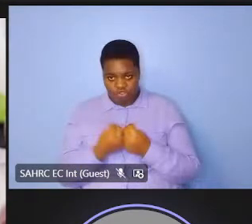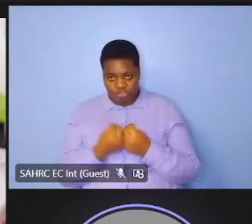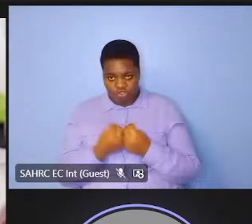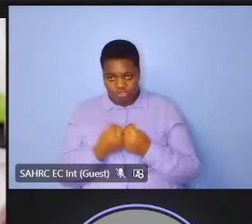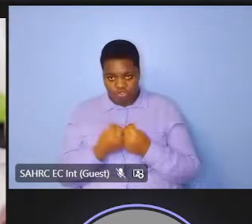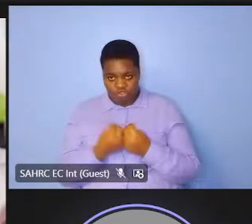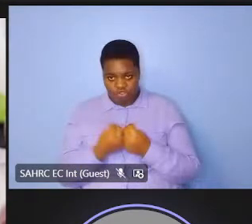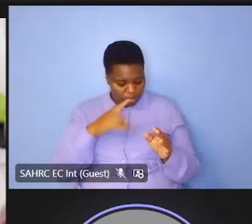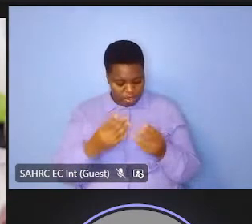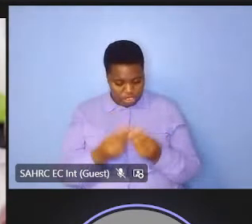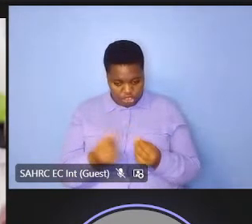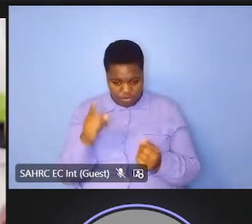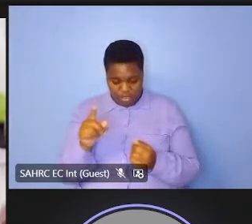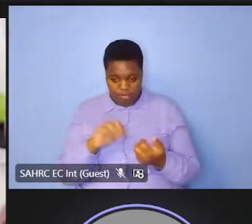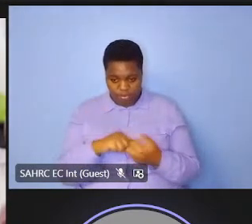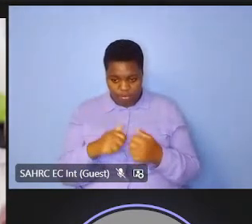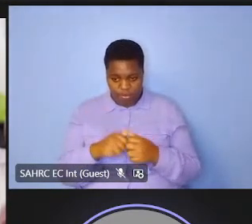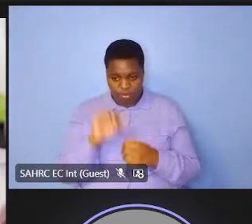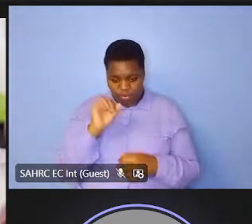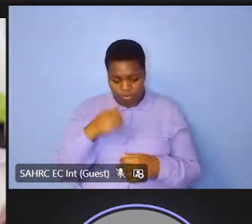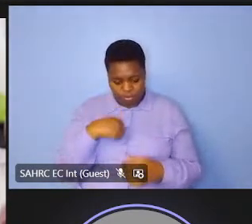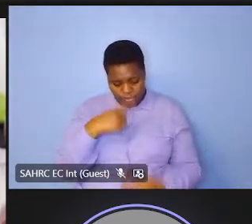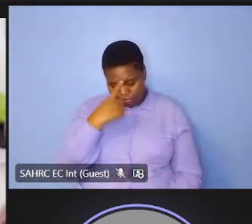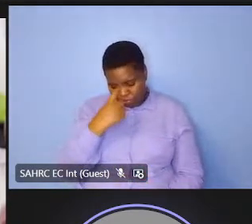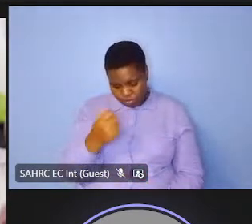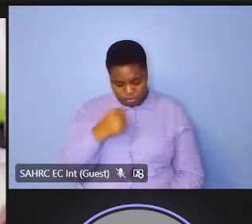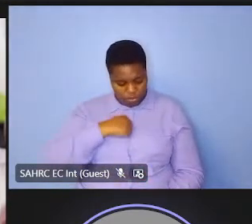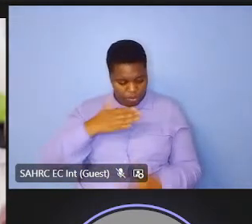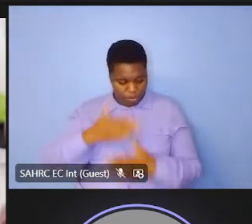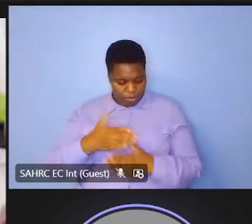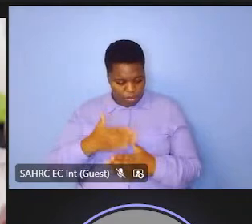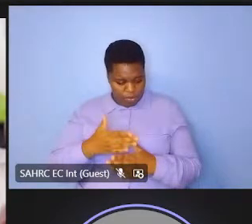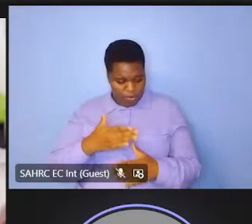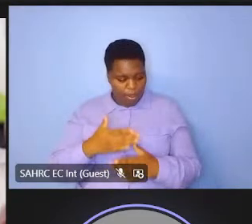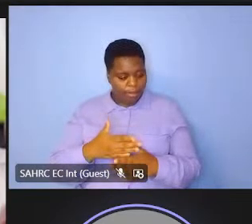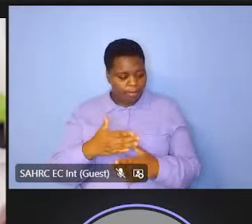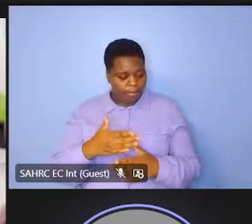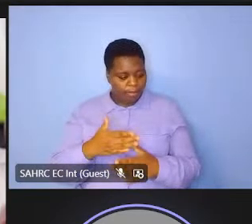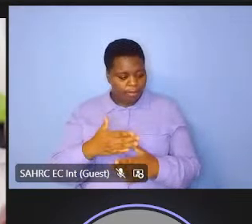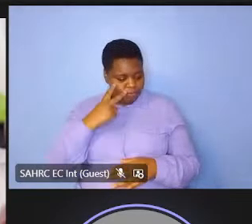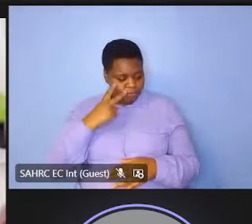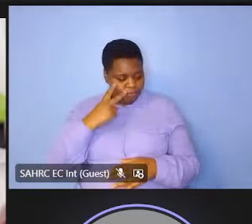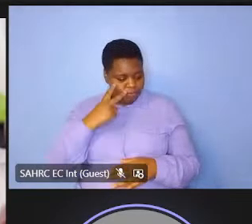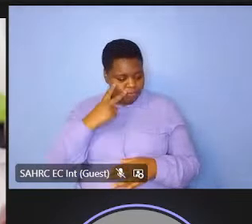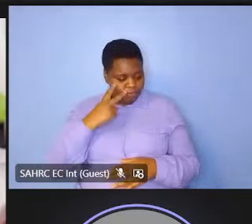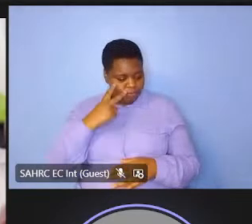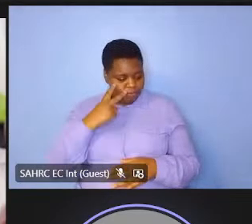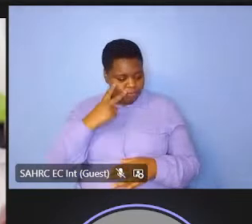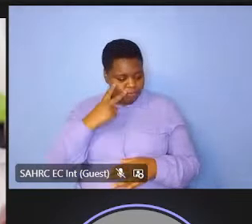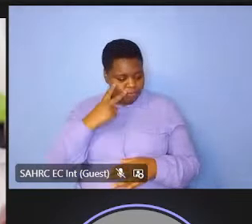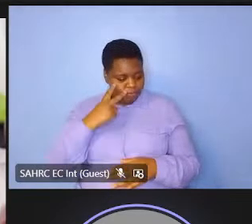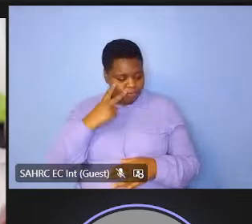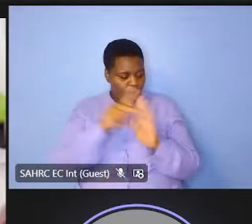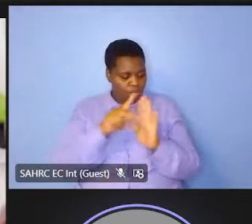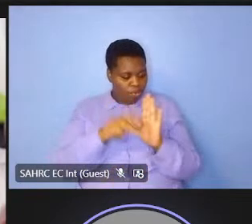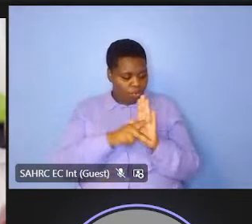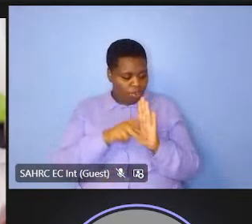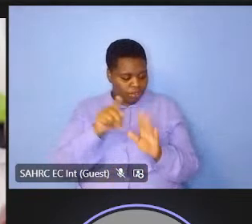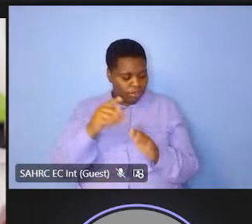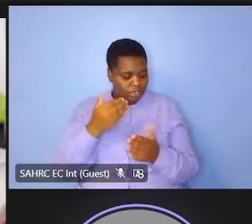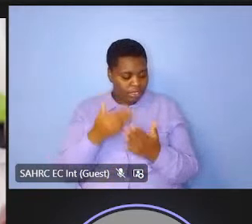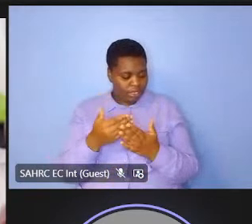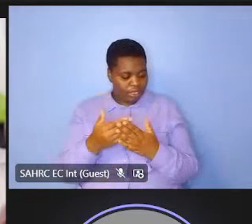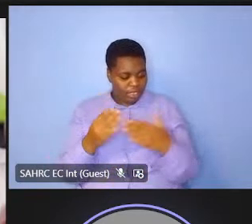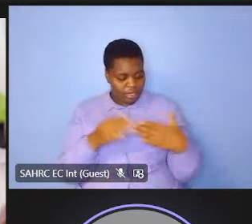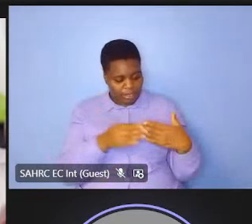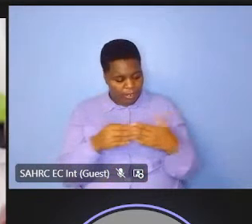these issues. And we believe through our work we've seen the need for such a policy in order to guide